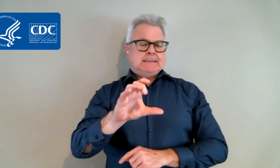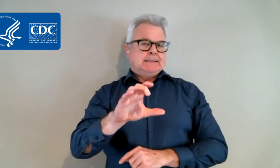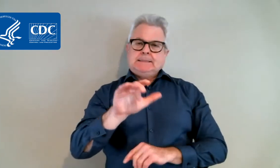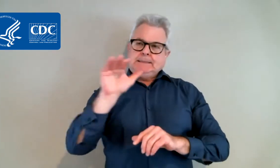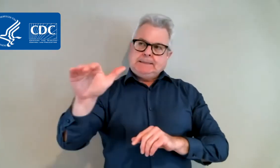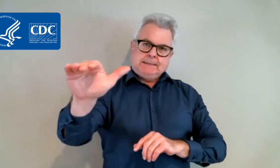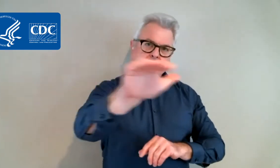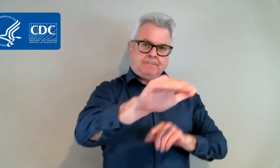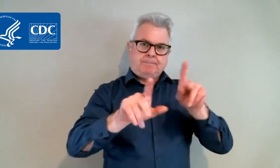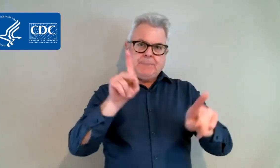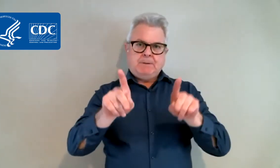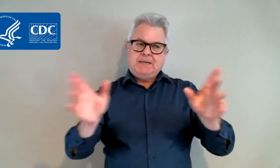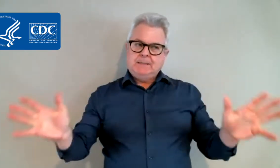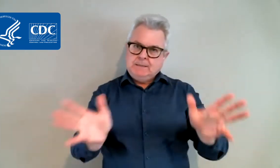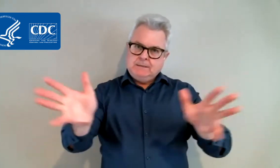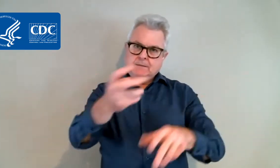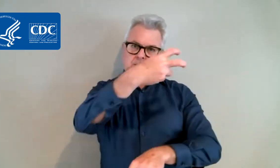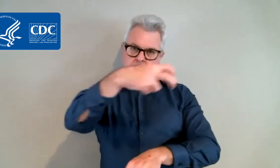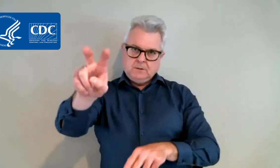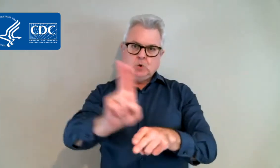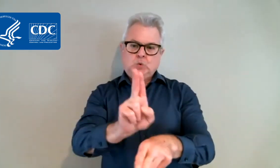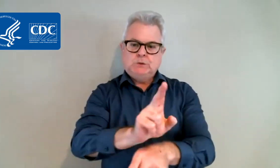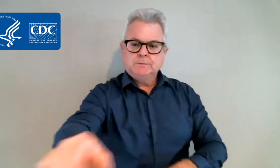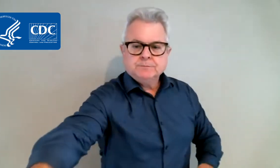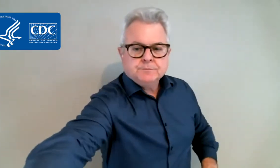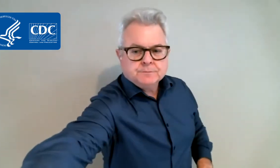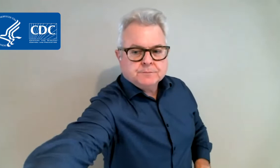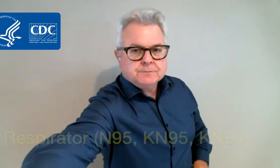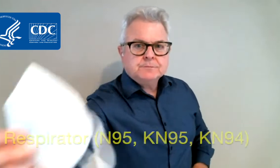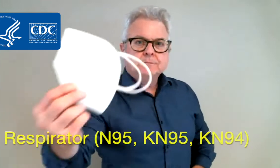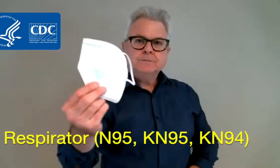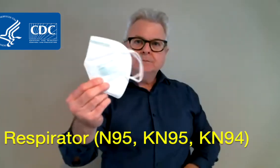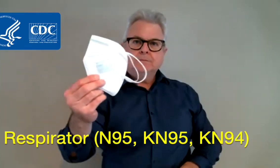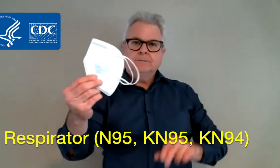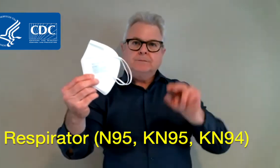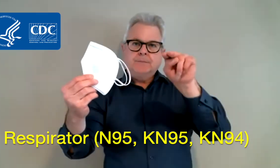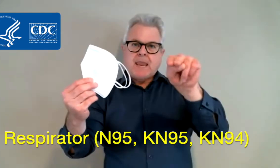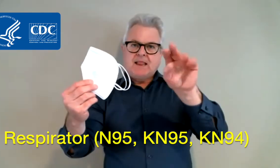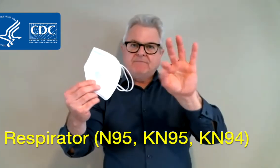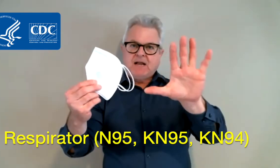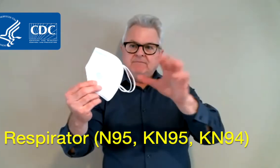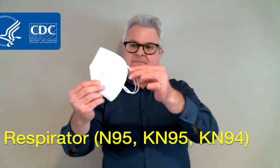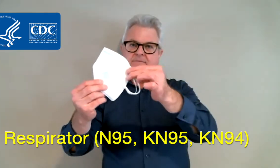So the CDC has updated the guidelines for the mask and is now recommending